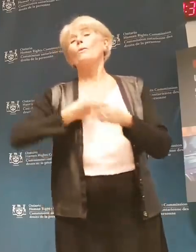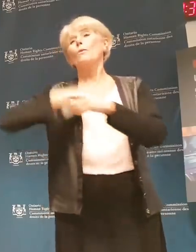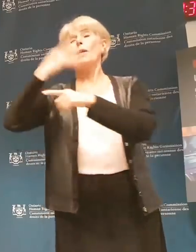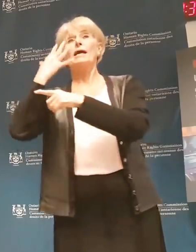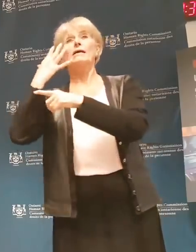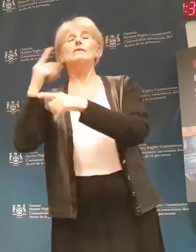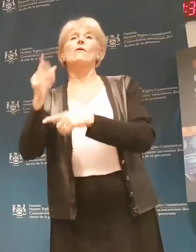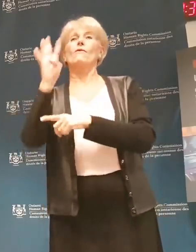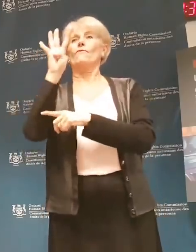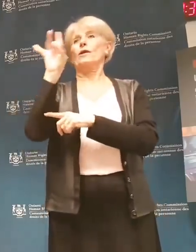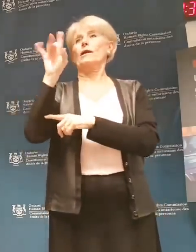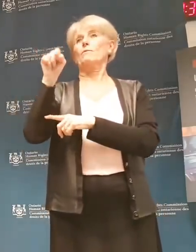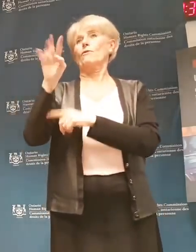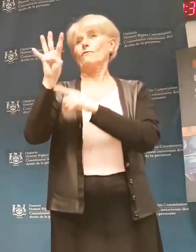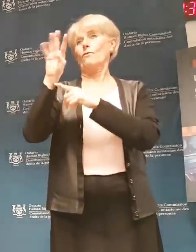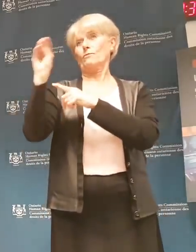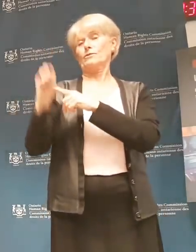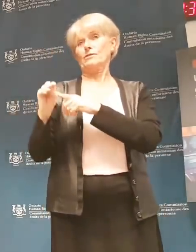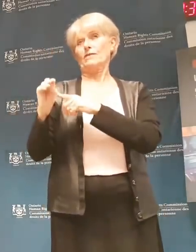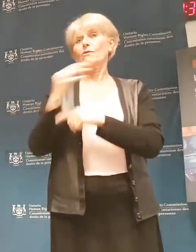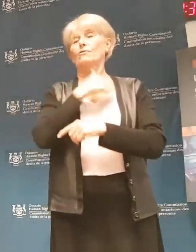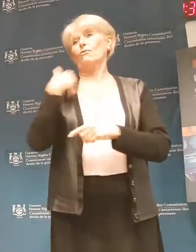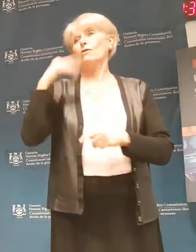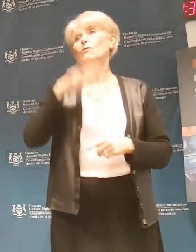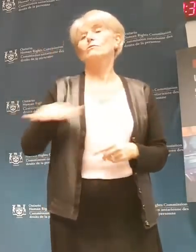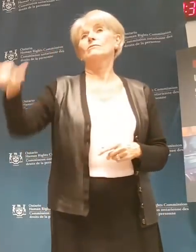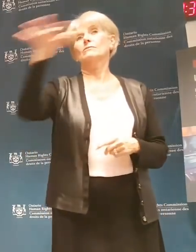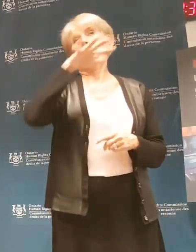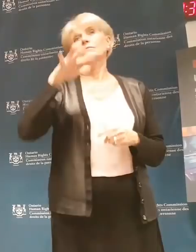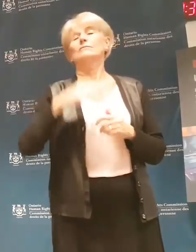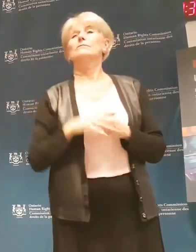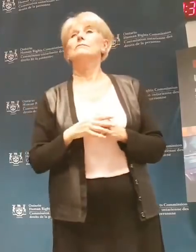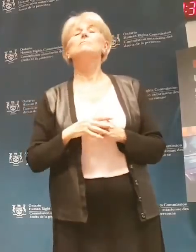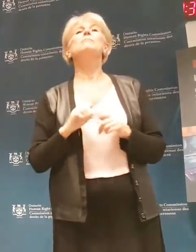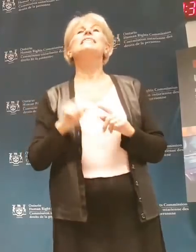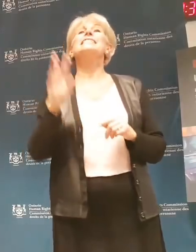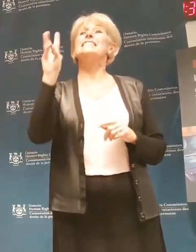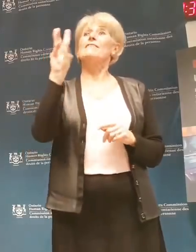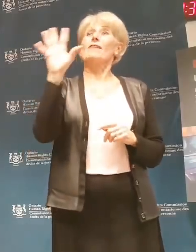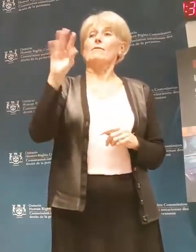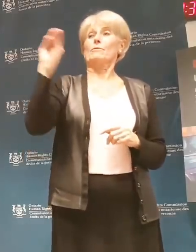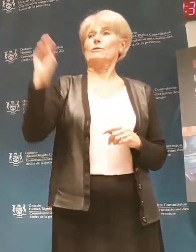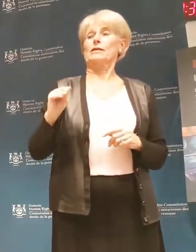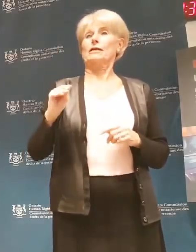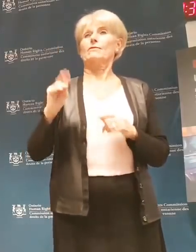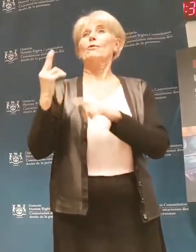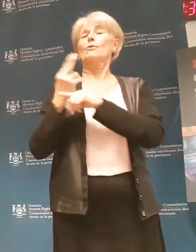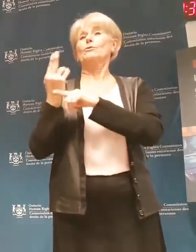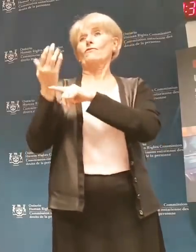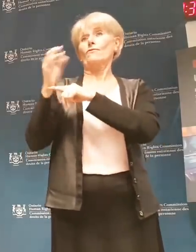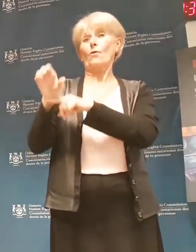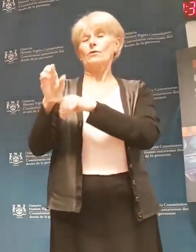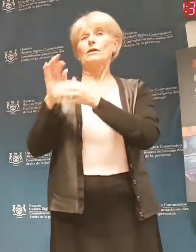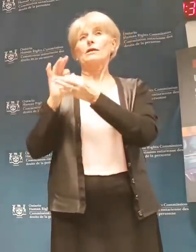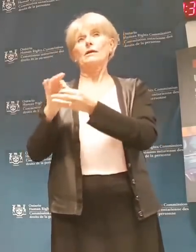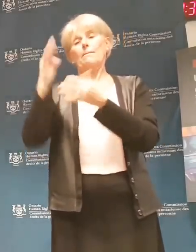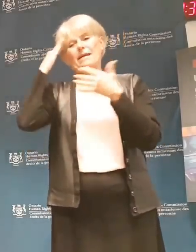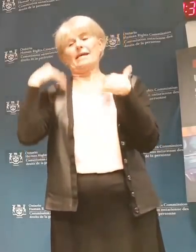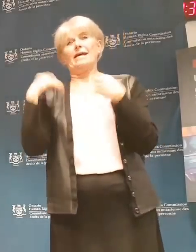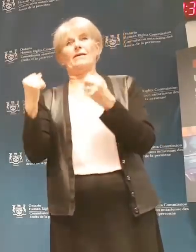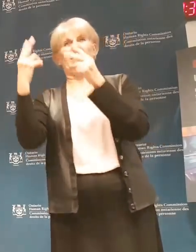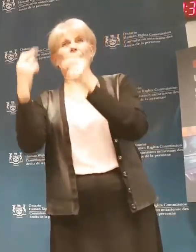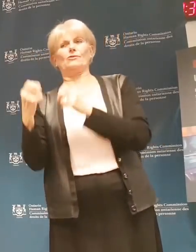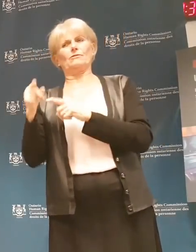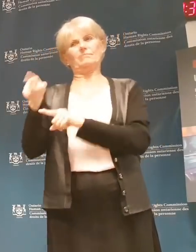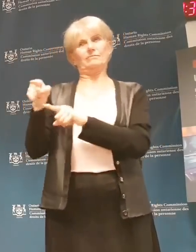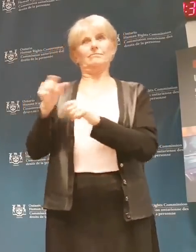people make up 48.4% of the Toronto population, but 65% of use of force cases in which a mental health issue